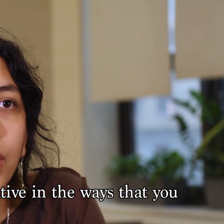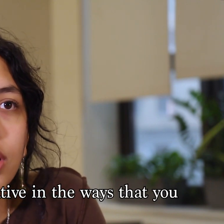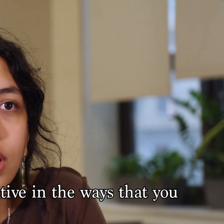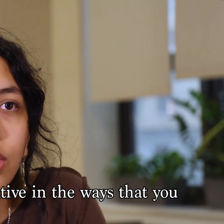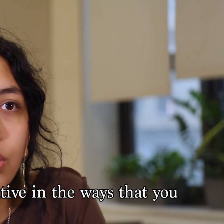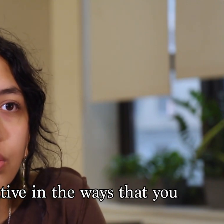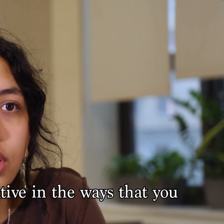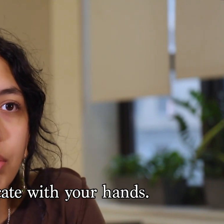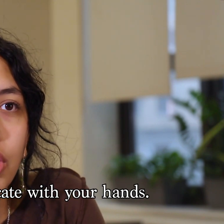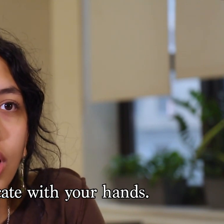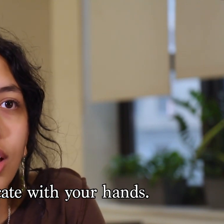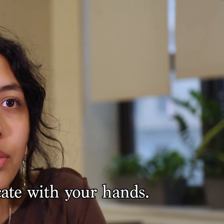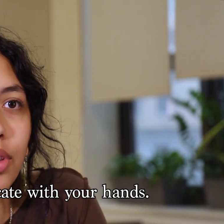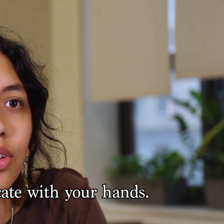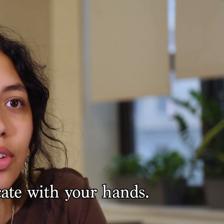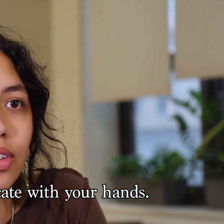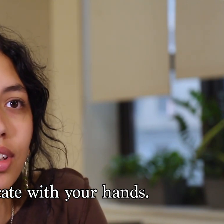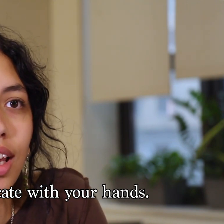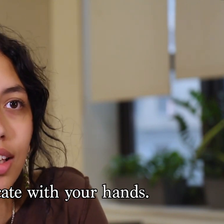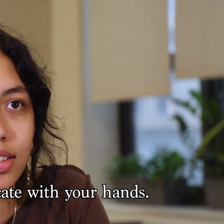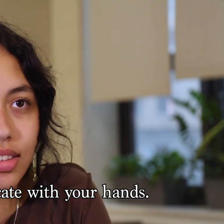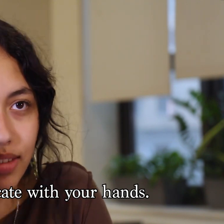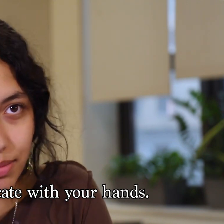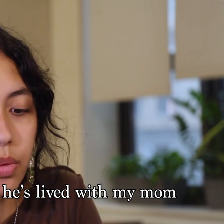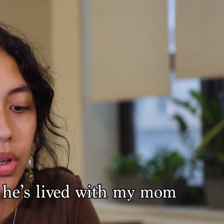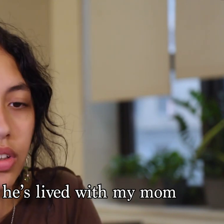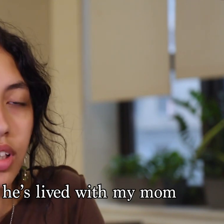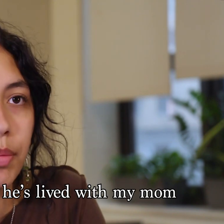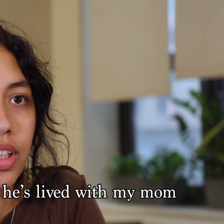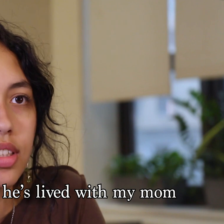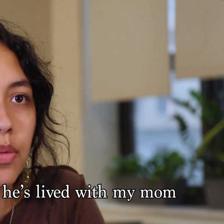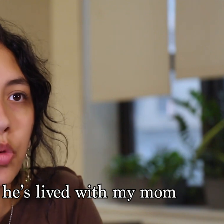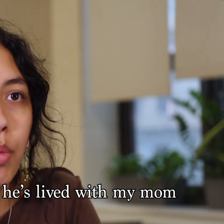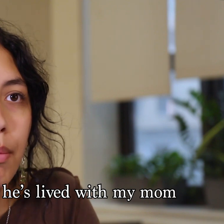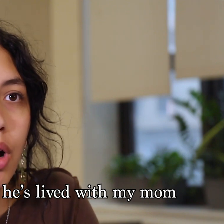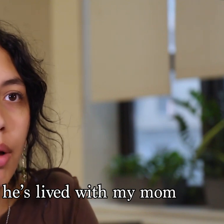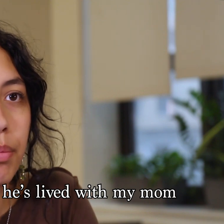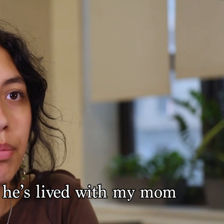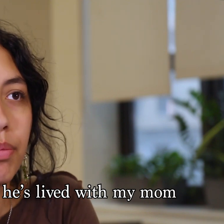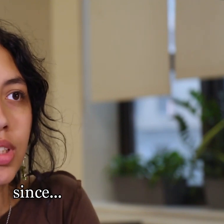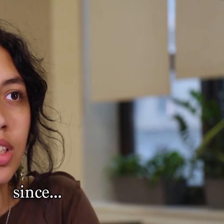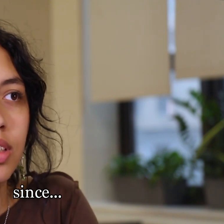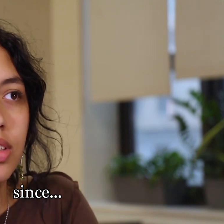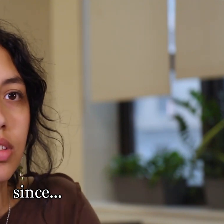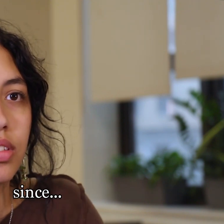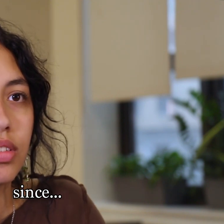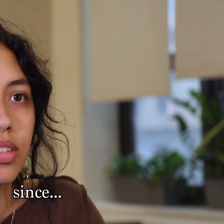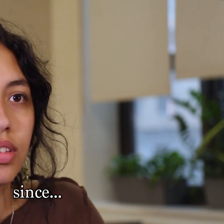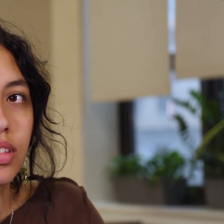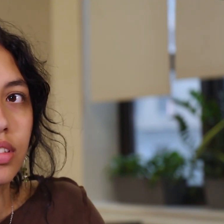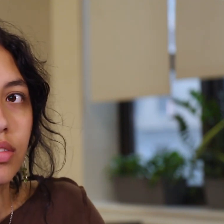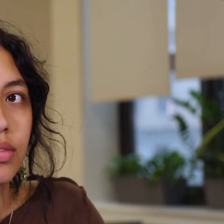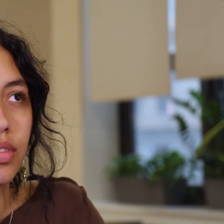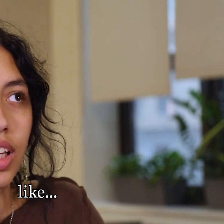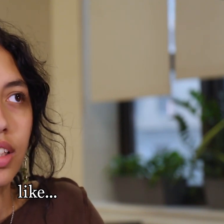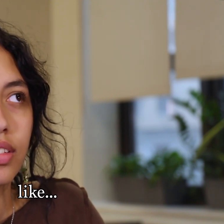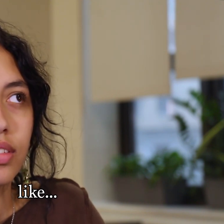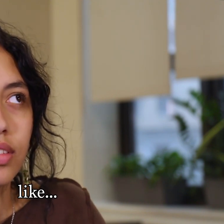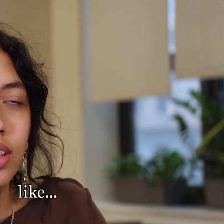ways that you communicate with your hands. Well, I mean, he's lived with my mom since, like, I